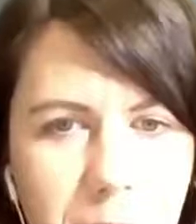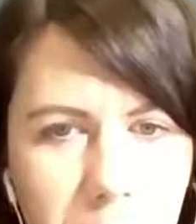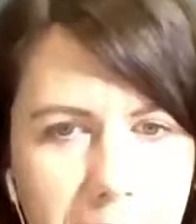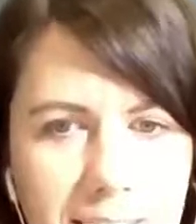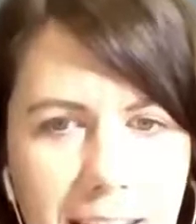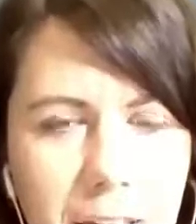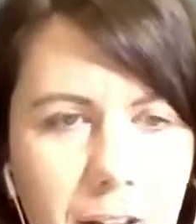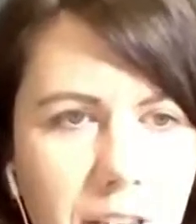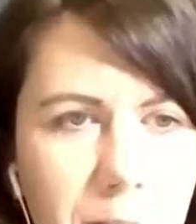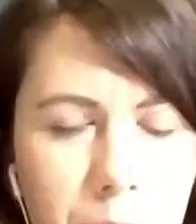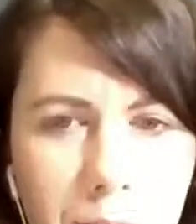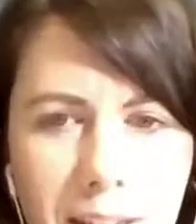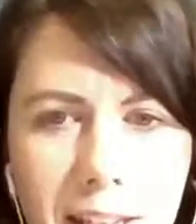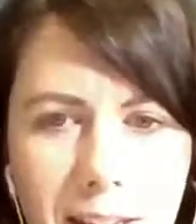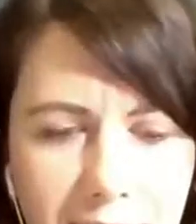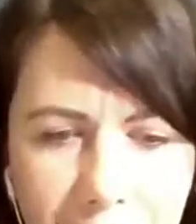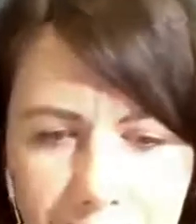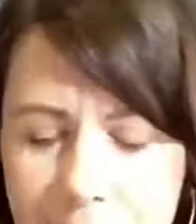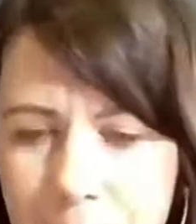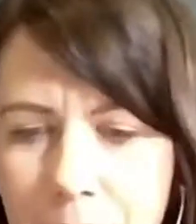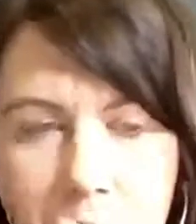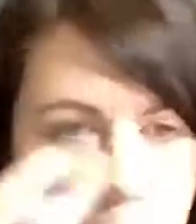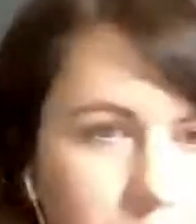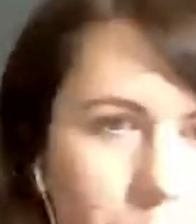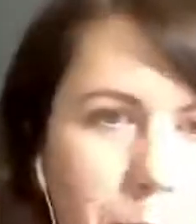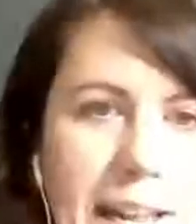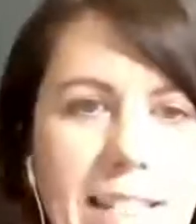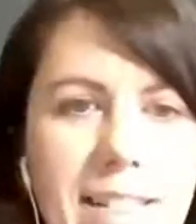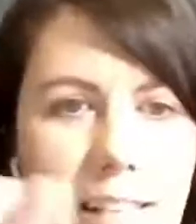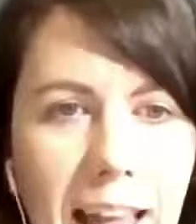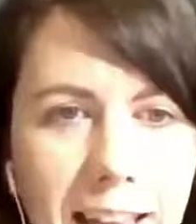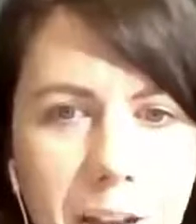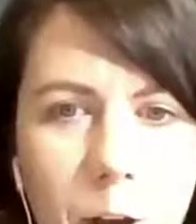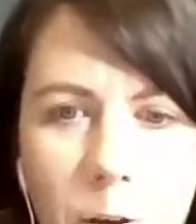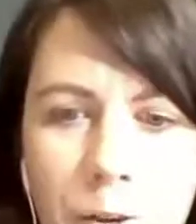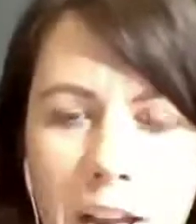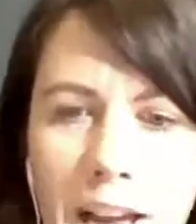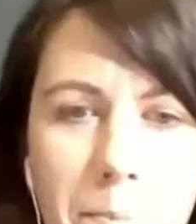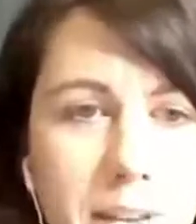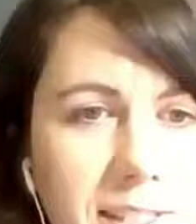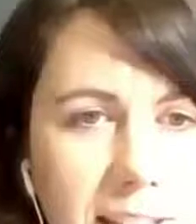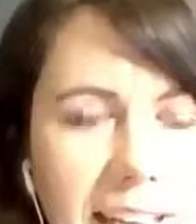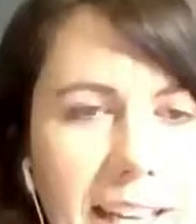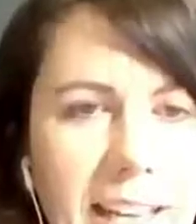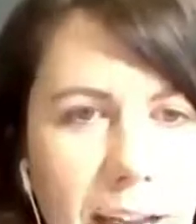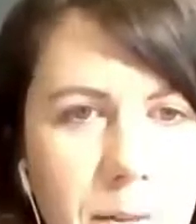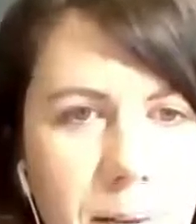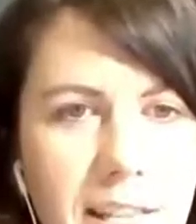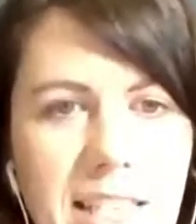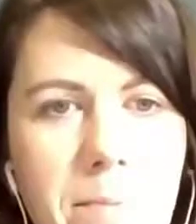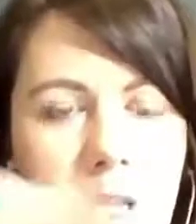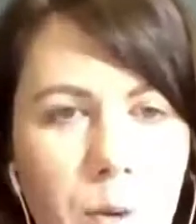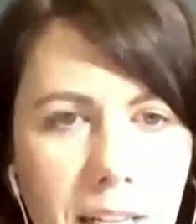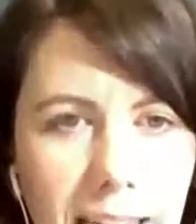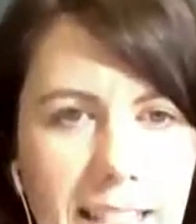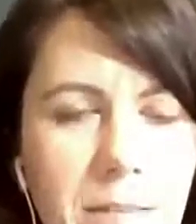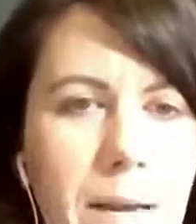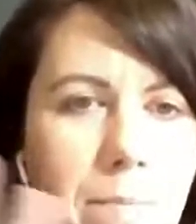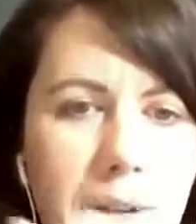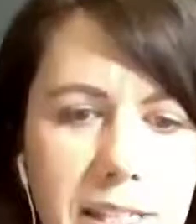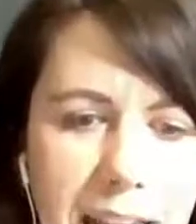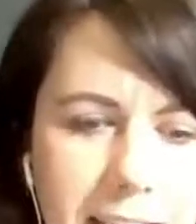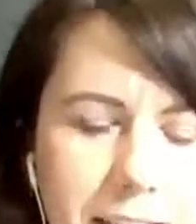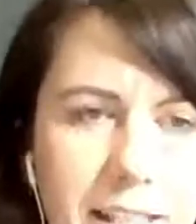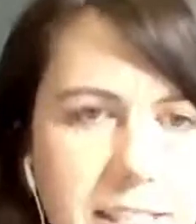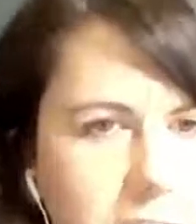voting system for a bigger Senedd agreed between yourselves, that it's complex, there's a lack of a personal link and accountability between